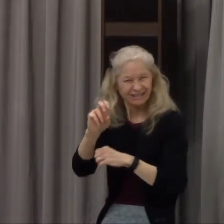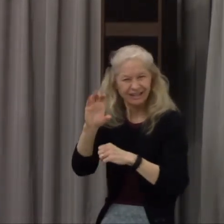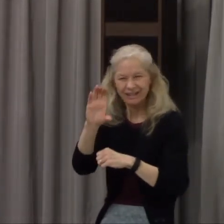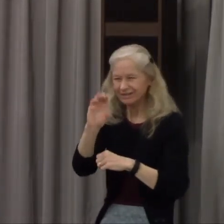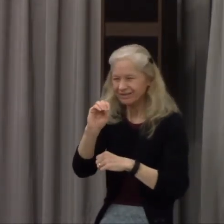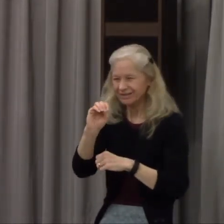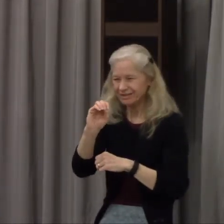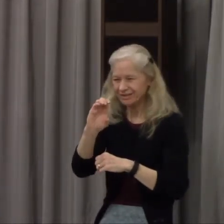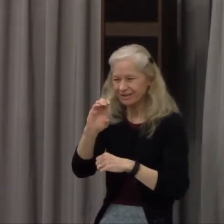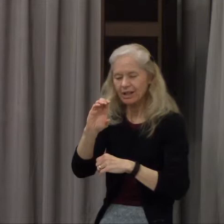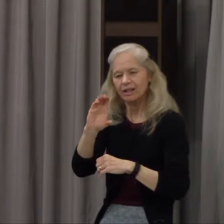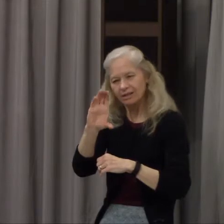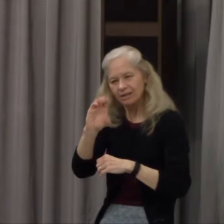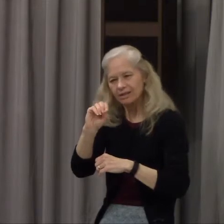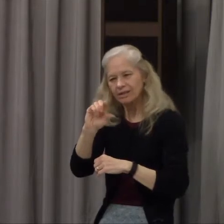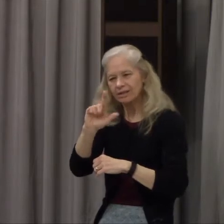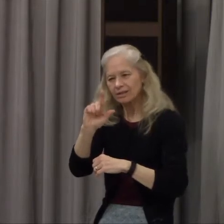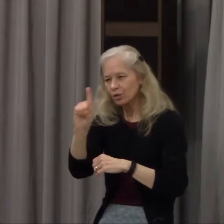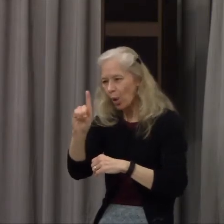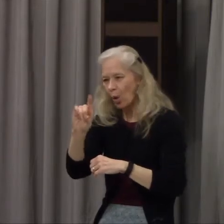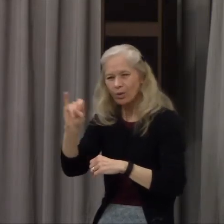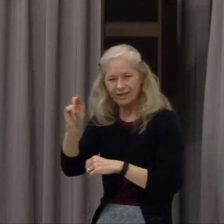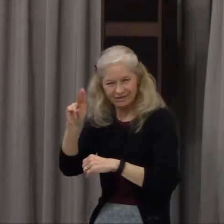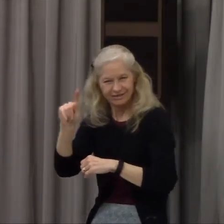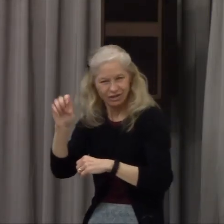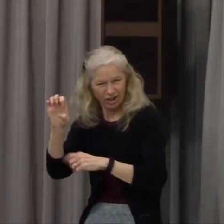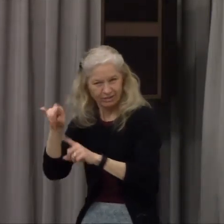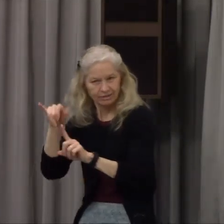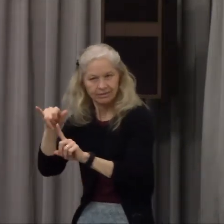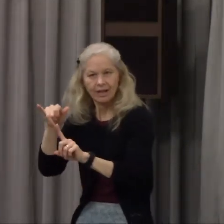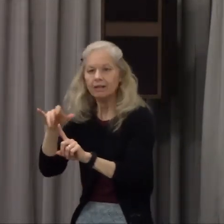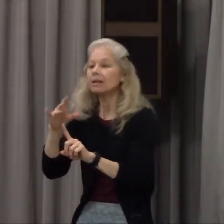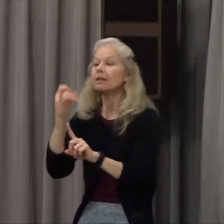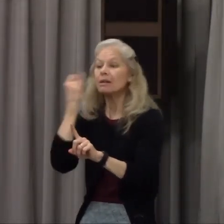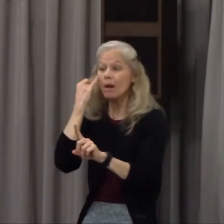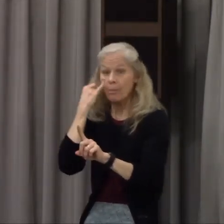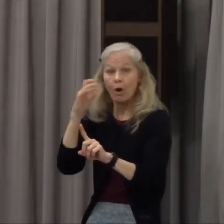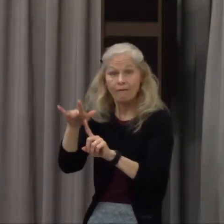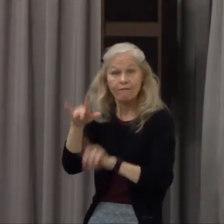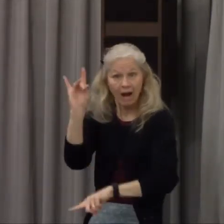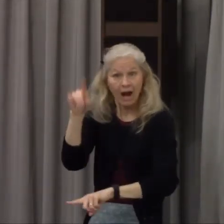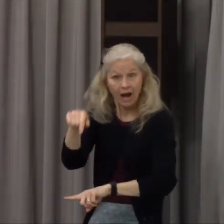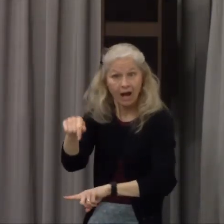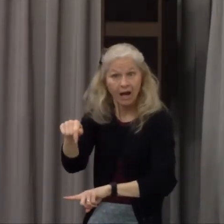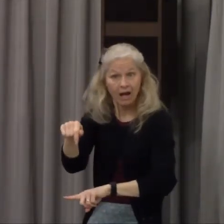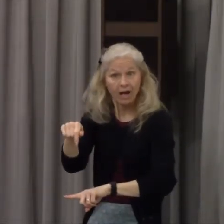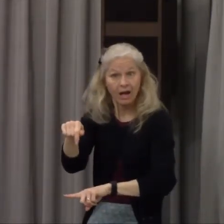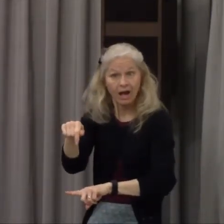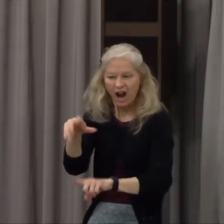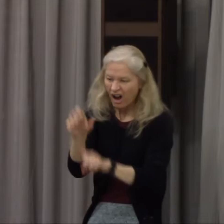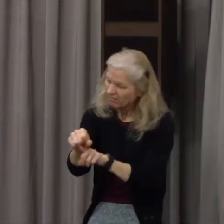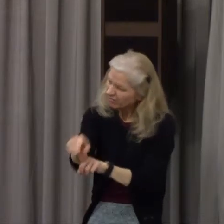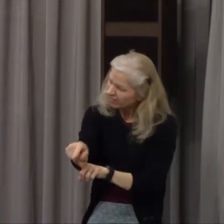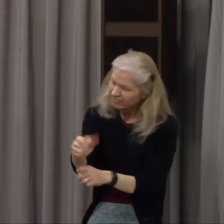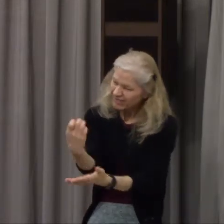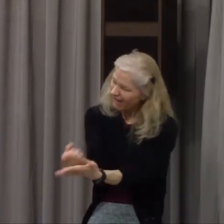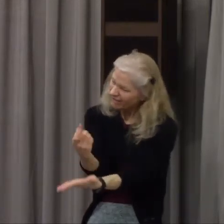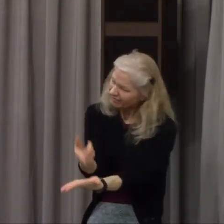10 years. And you know what? It's sweet to the family, isn't it? Because finally, that dear loved one,